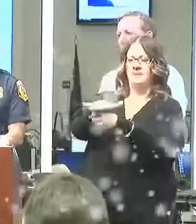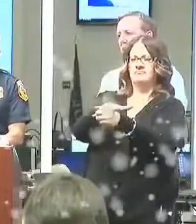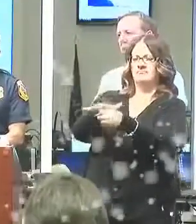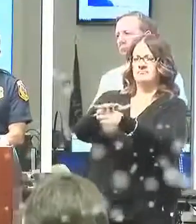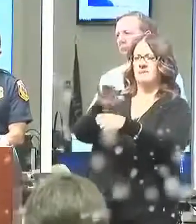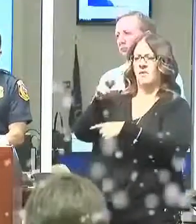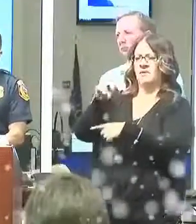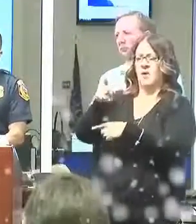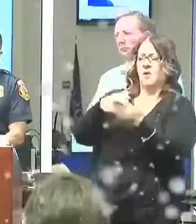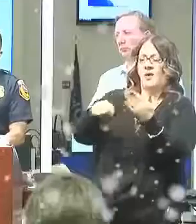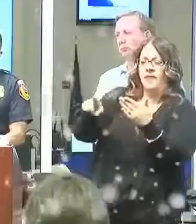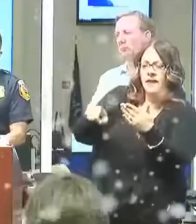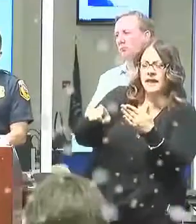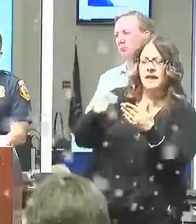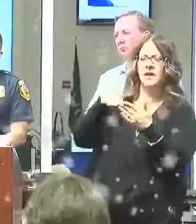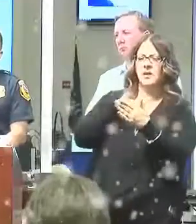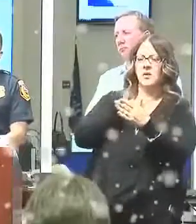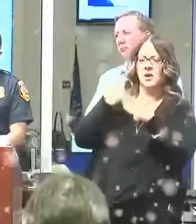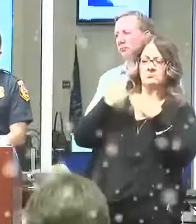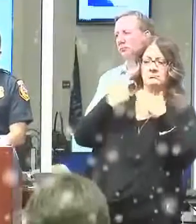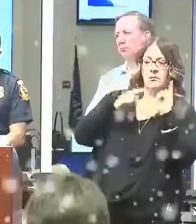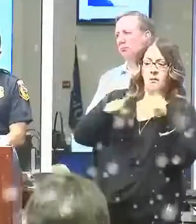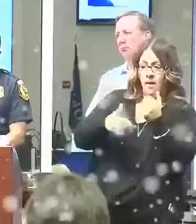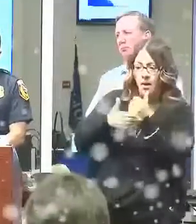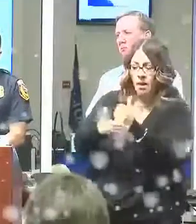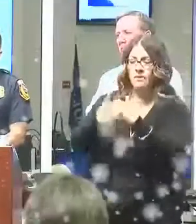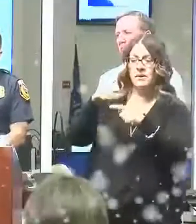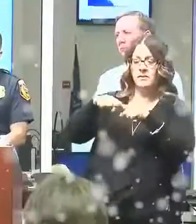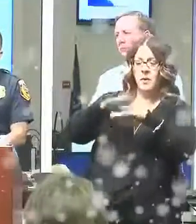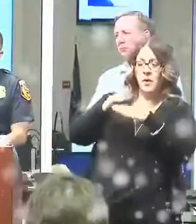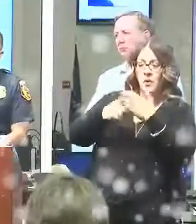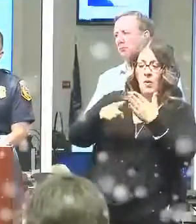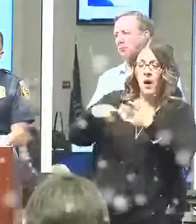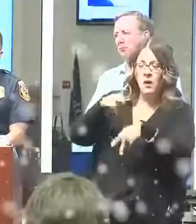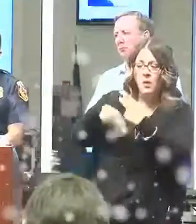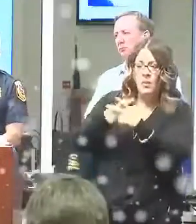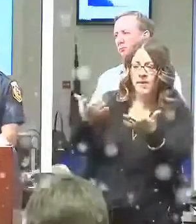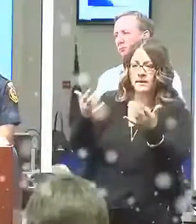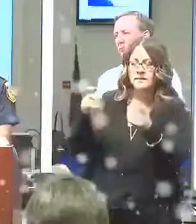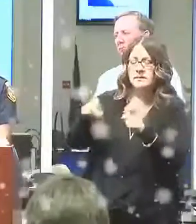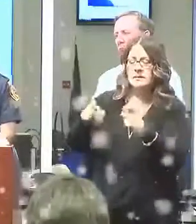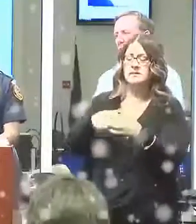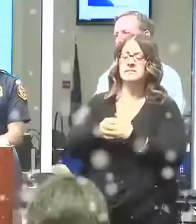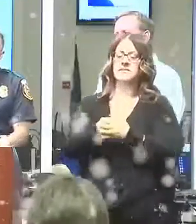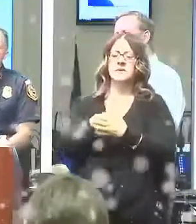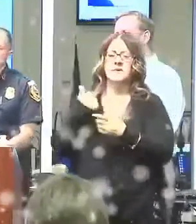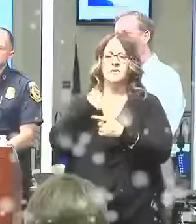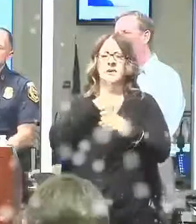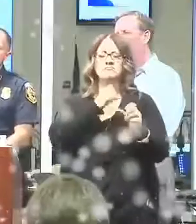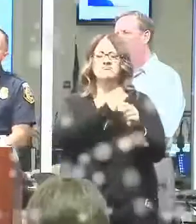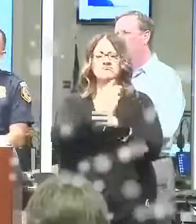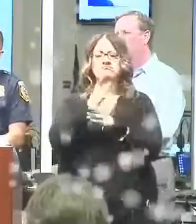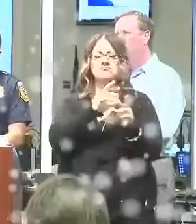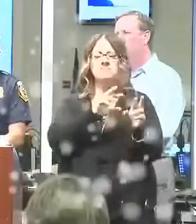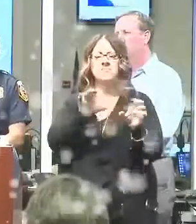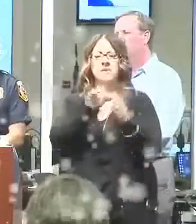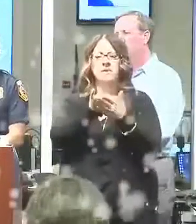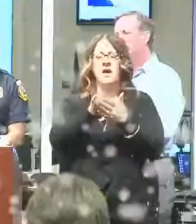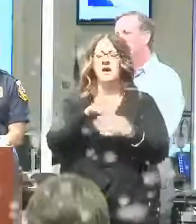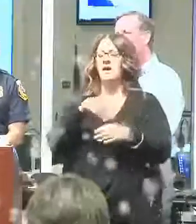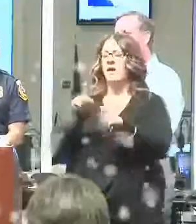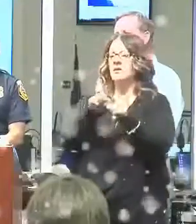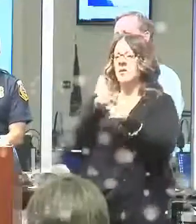in this particular case is in support of the local authorities and the evacuations that have taken place, and also to support Department of Water